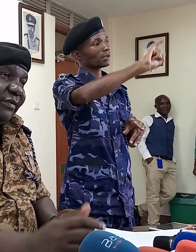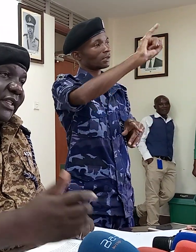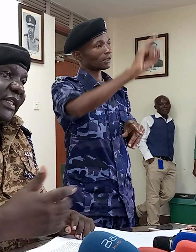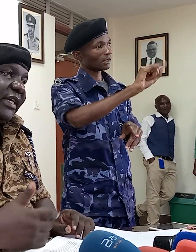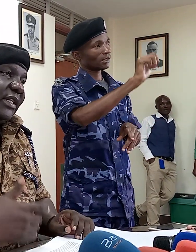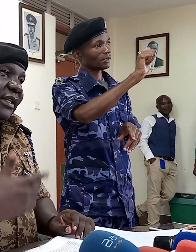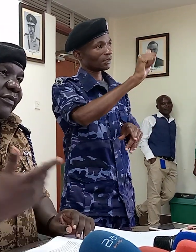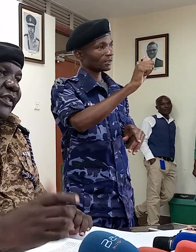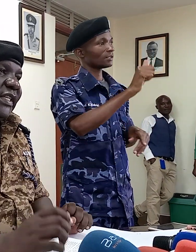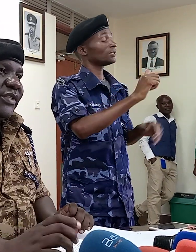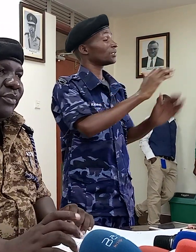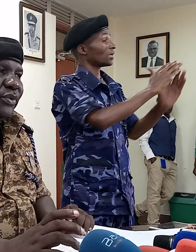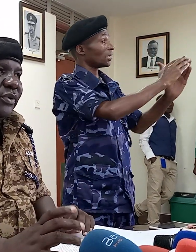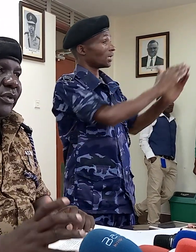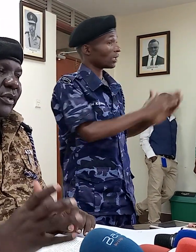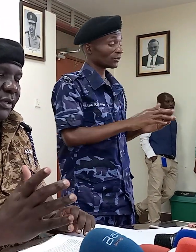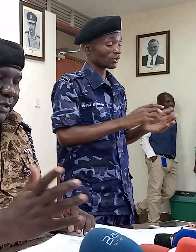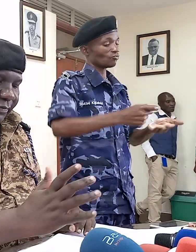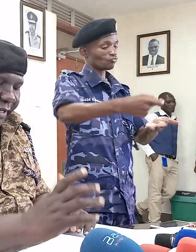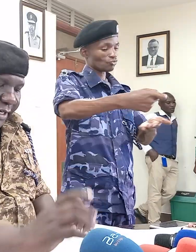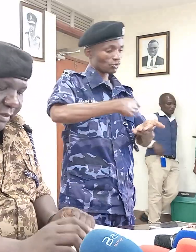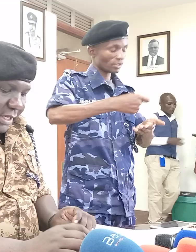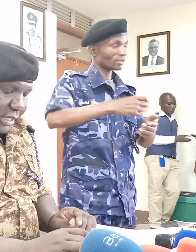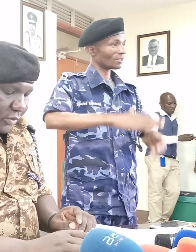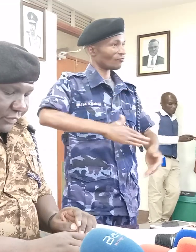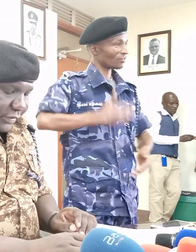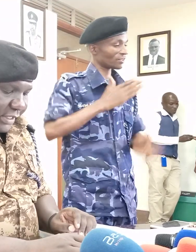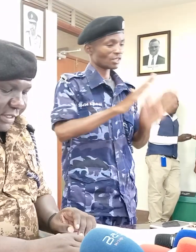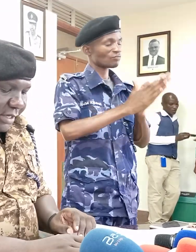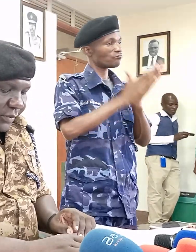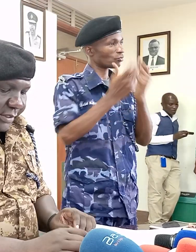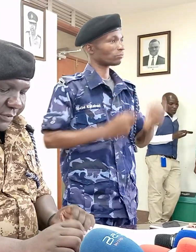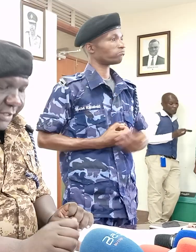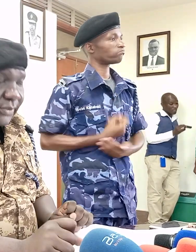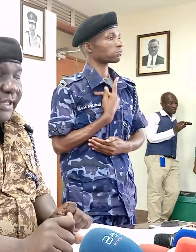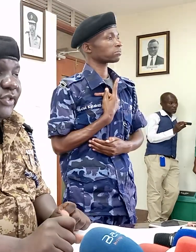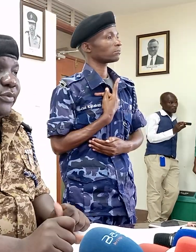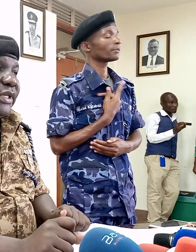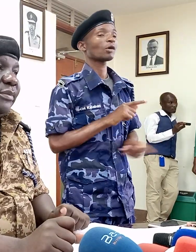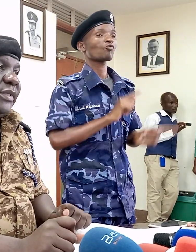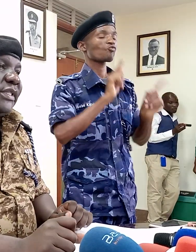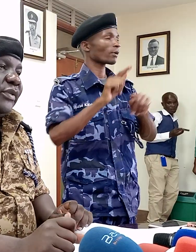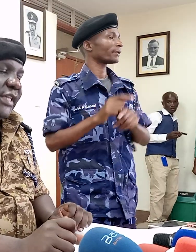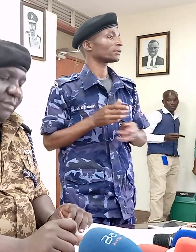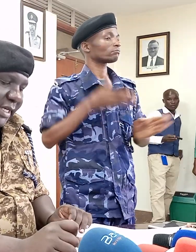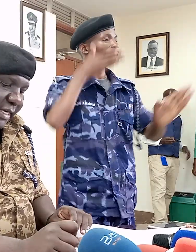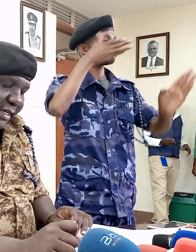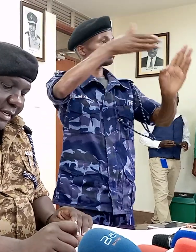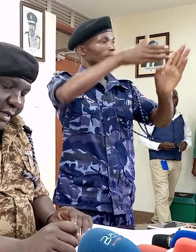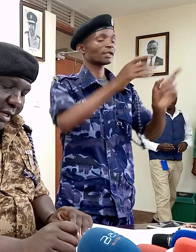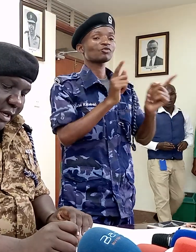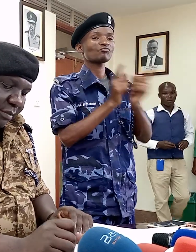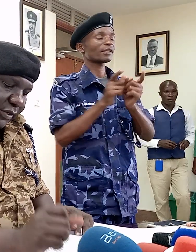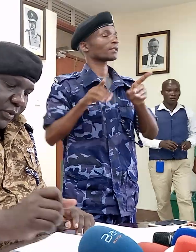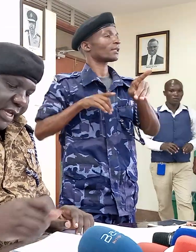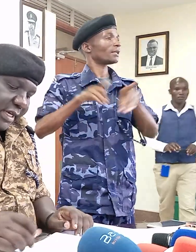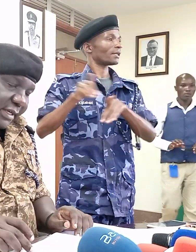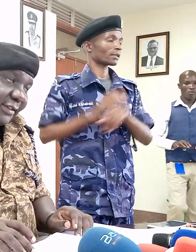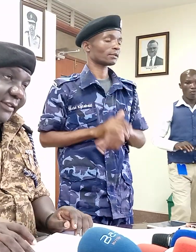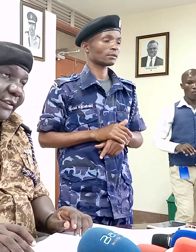He even signed in the visitor's book, very confident, and went straight to meet Mr. UTTAM BHANDARI.